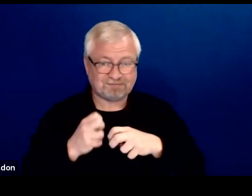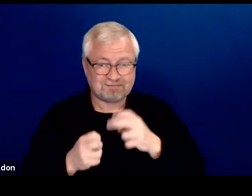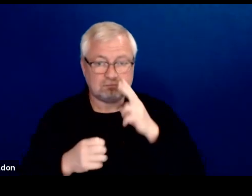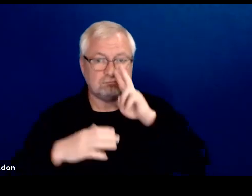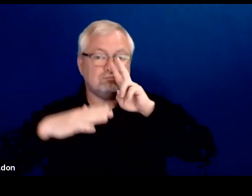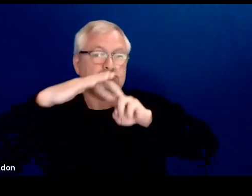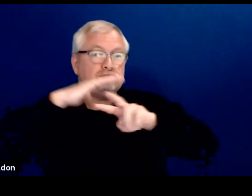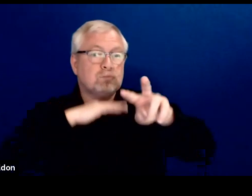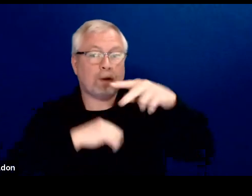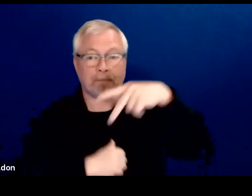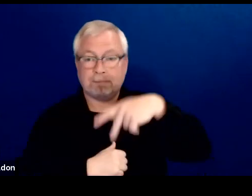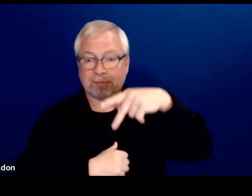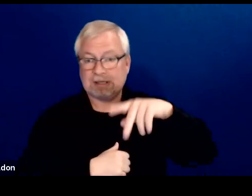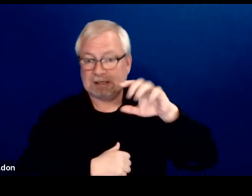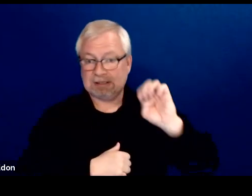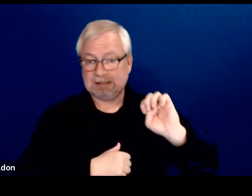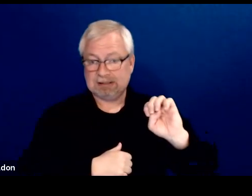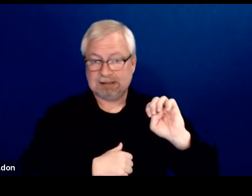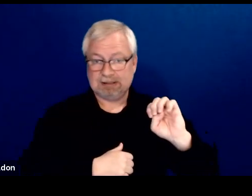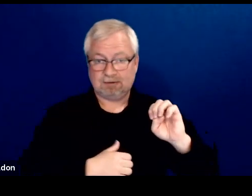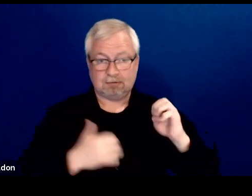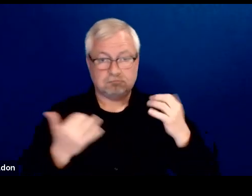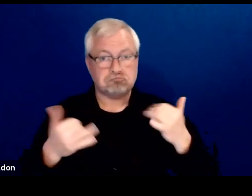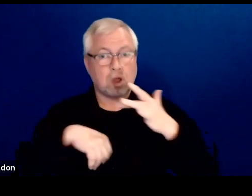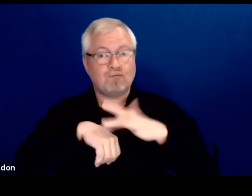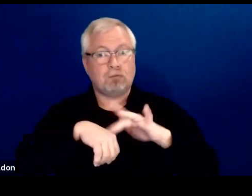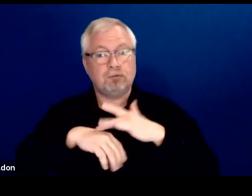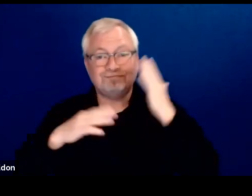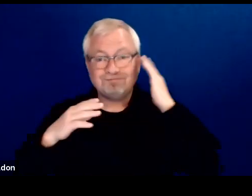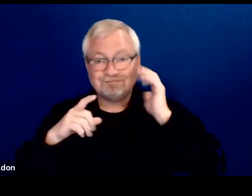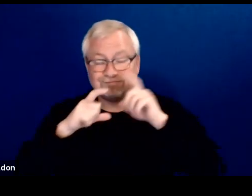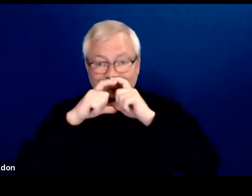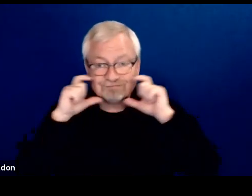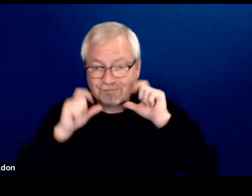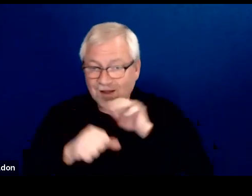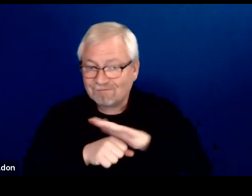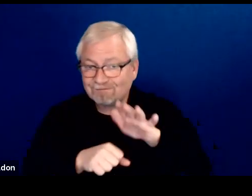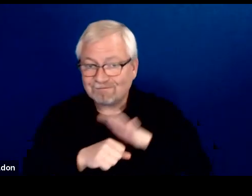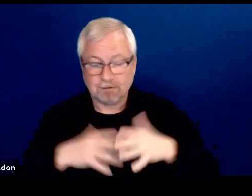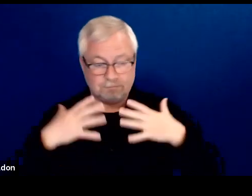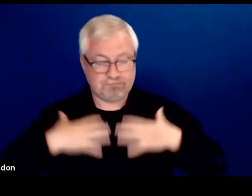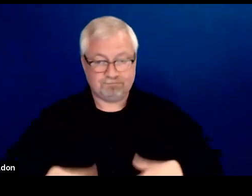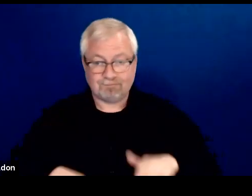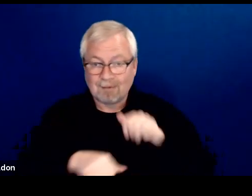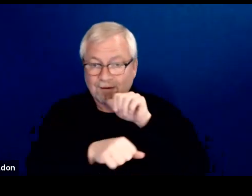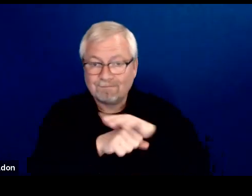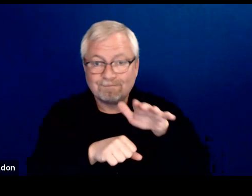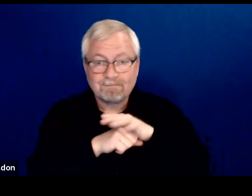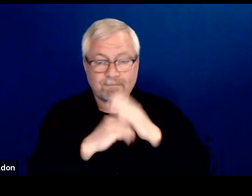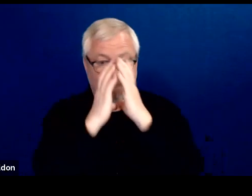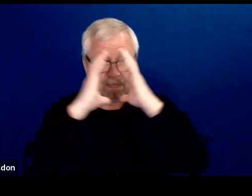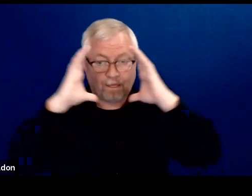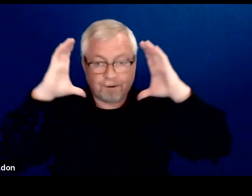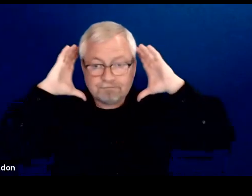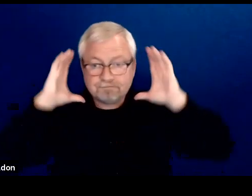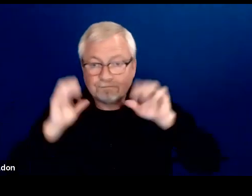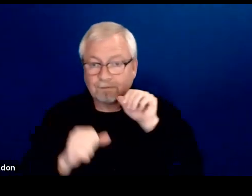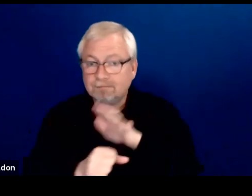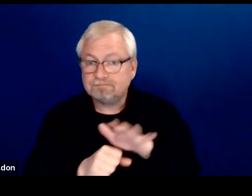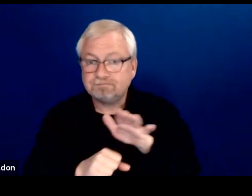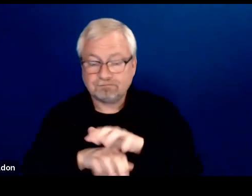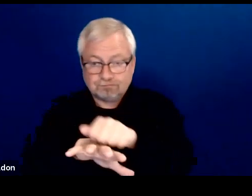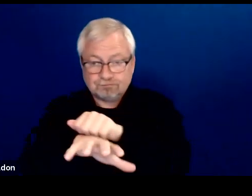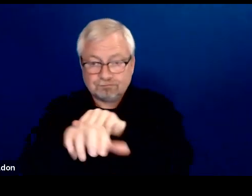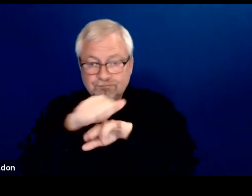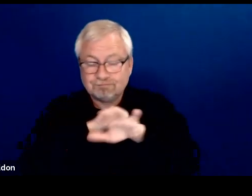about the shortage of masks, the shortage of gowns, the shortage of face shields, the personal protective equipment that we need both for the healthcare providers and which, if we